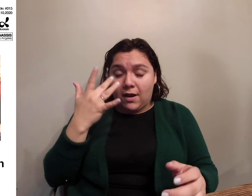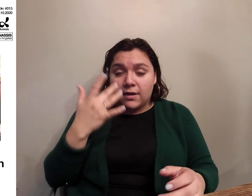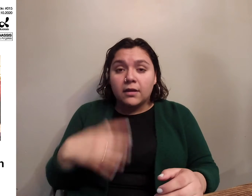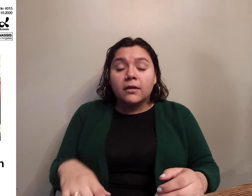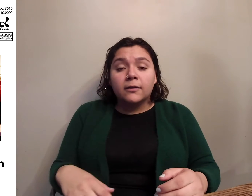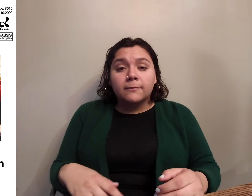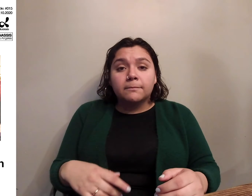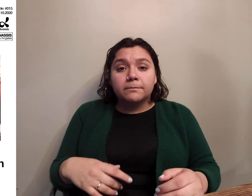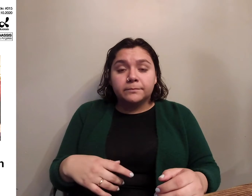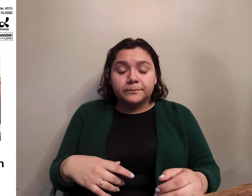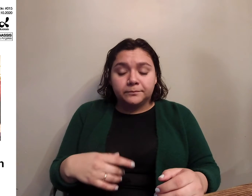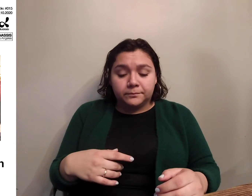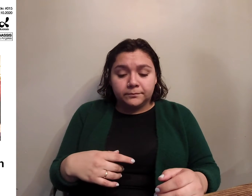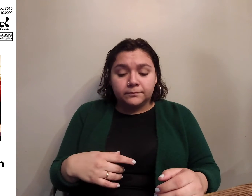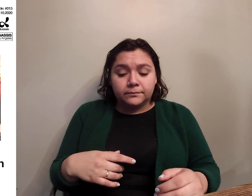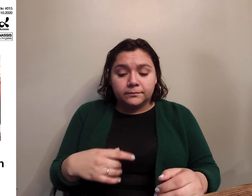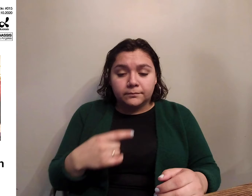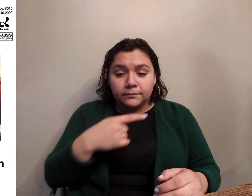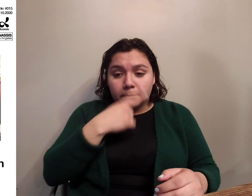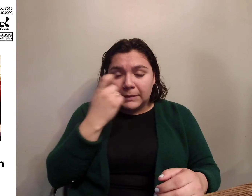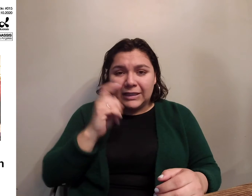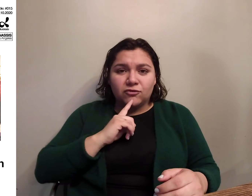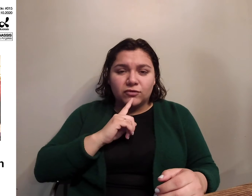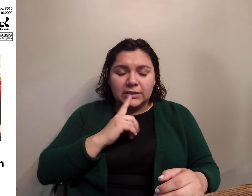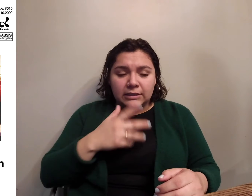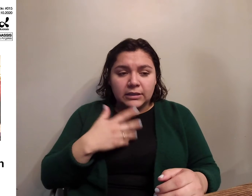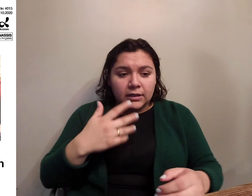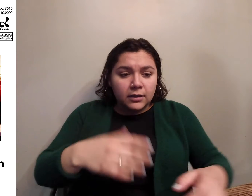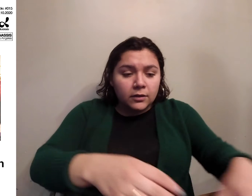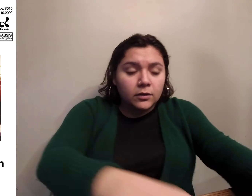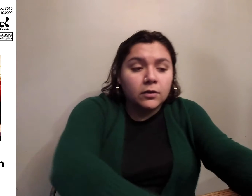bit misanthropic and curmudgeonly and